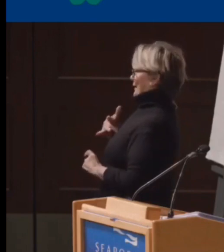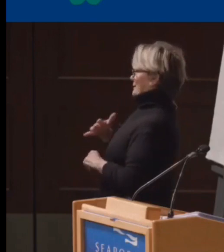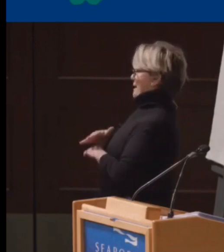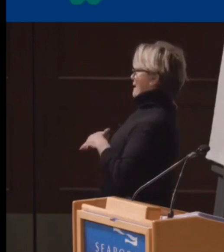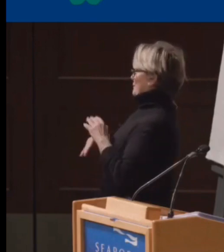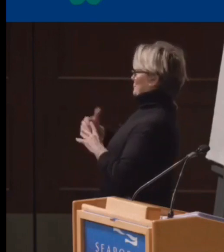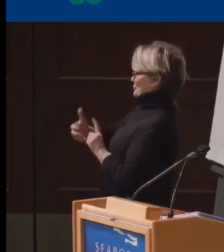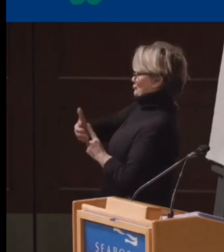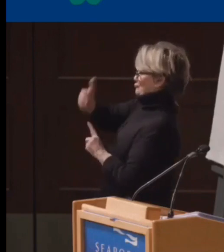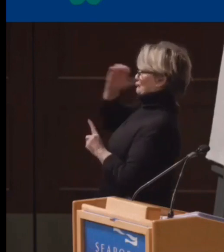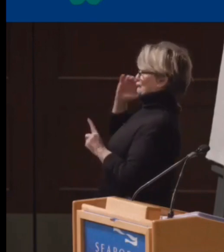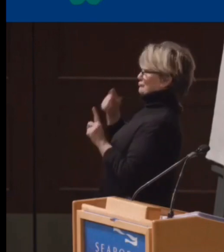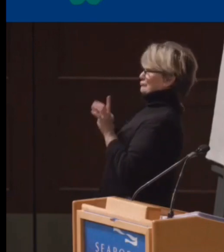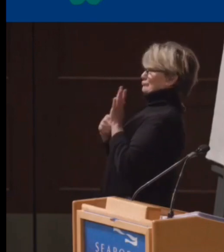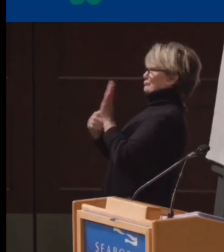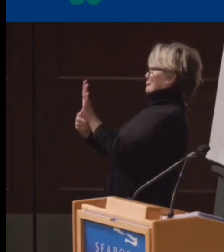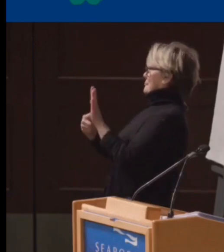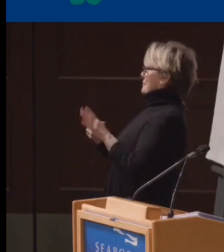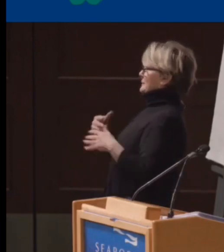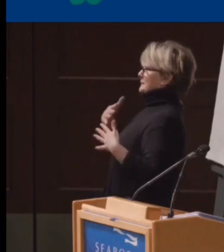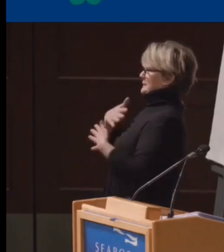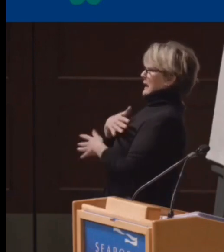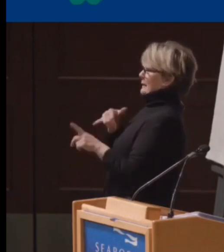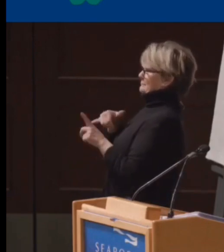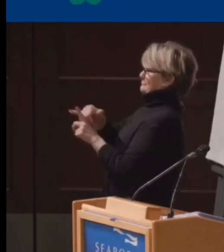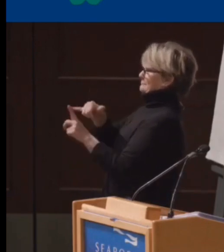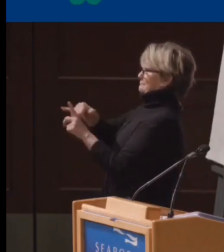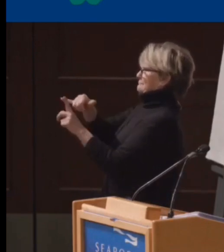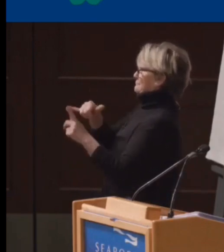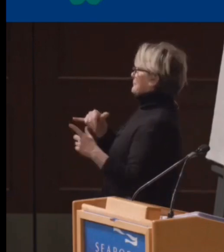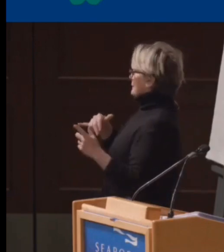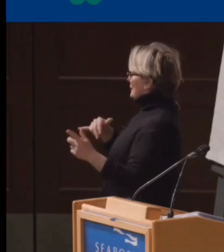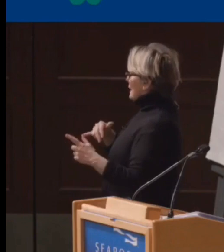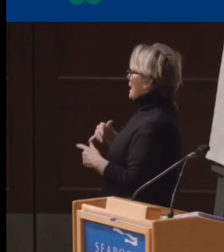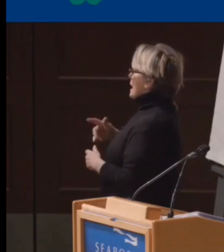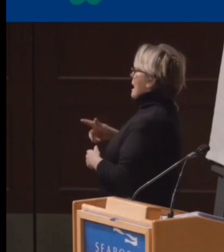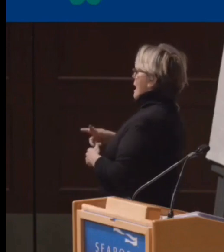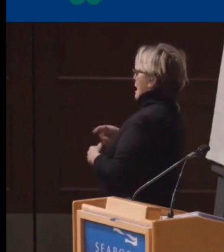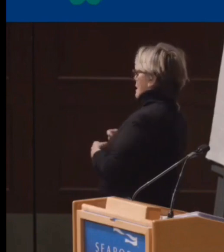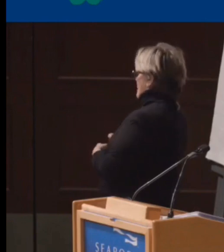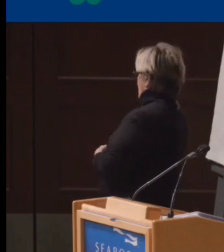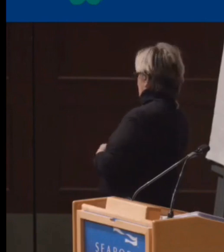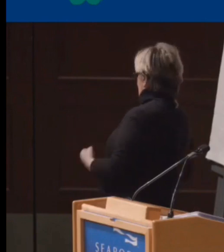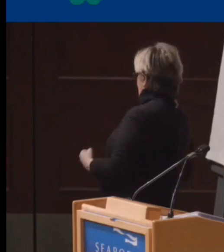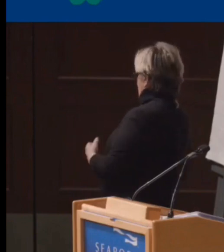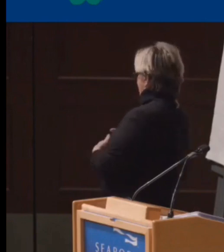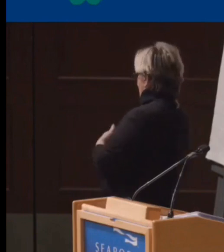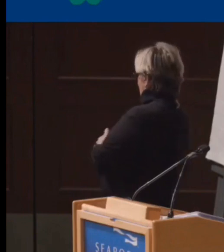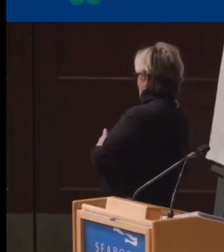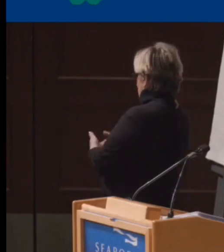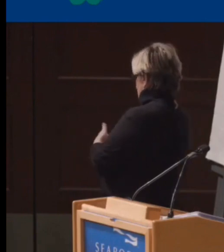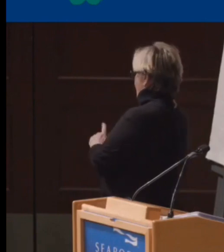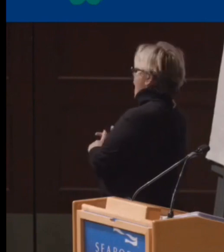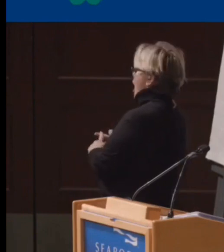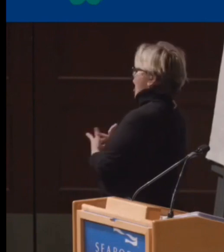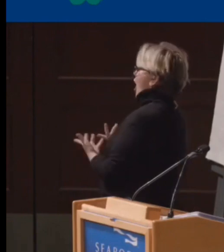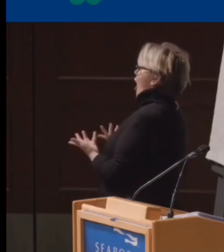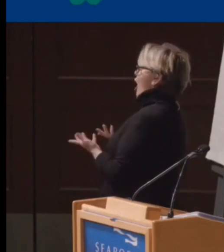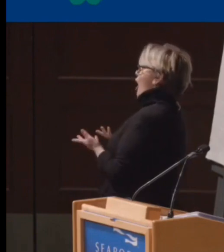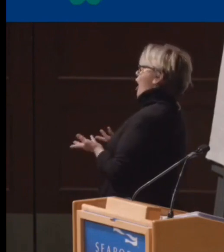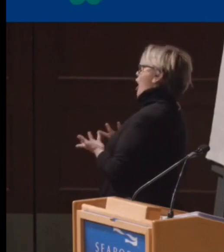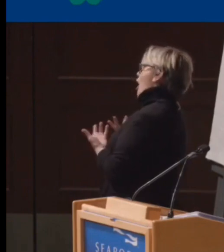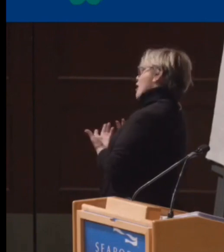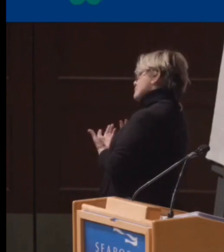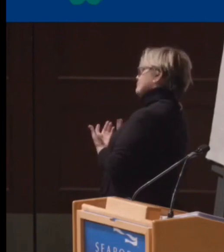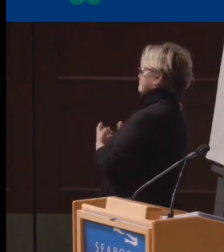I will be picked on. I've grown to trust my closest friends, and I'll be myself with them. But I often find